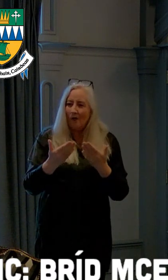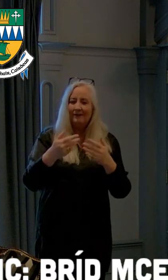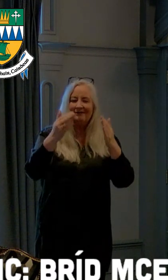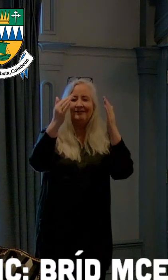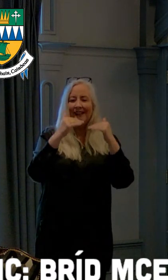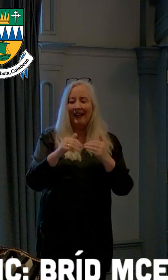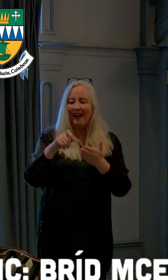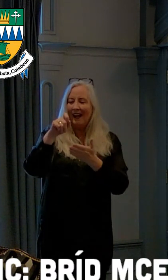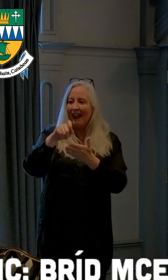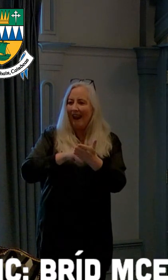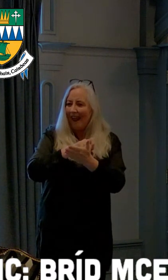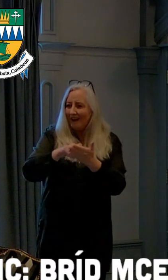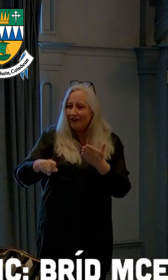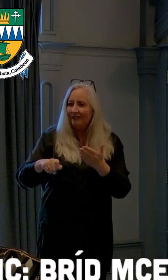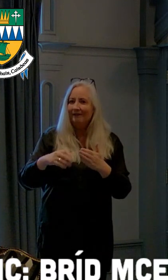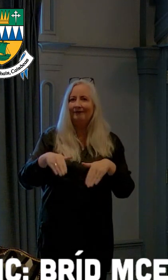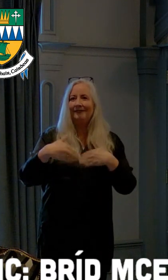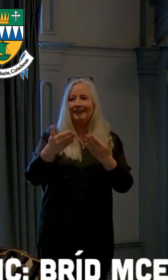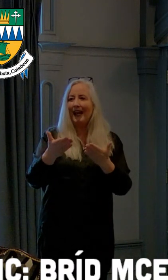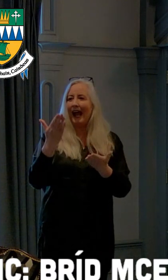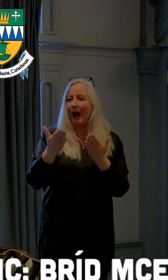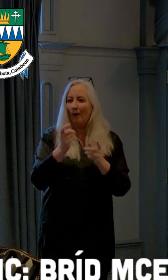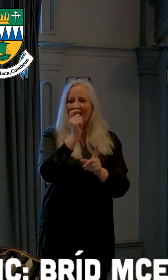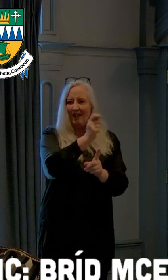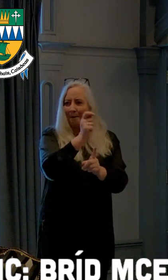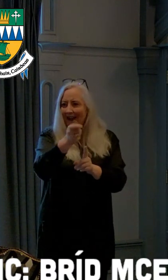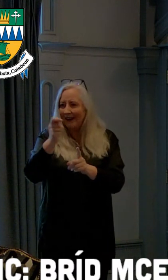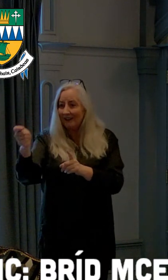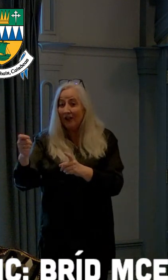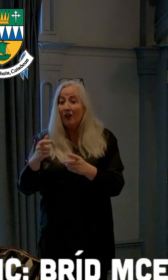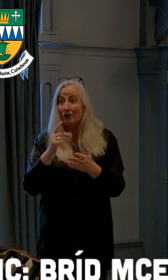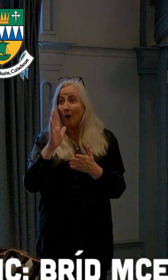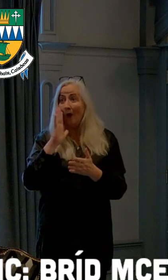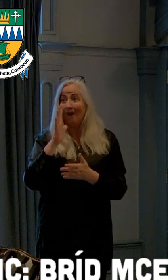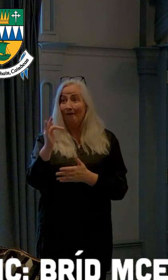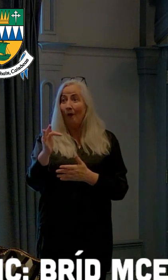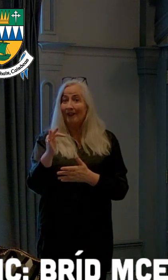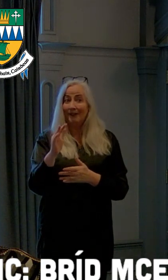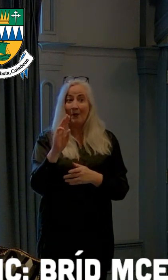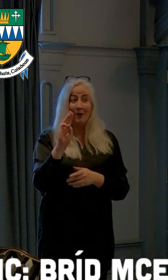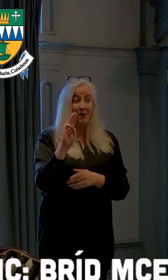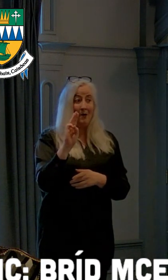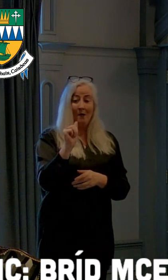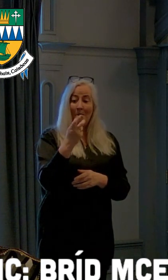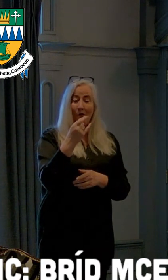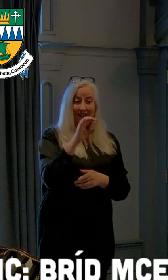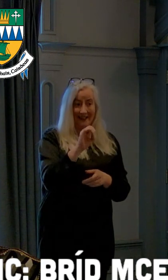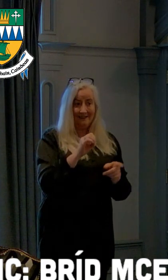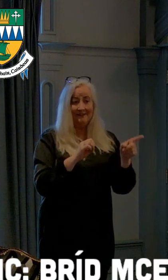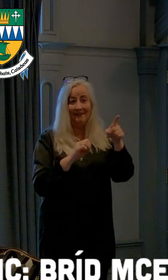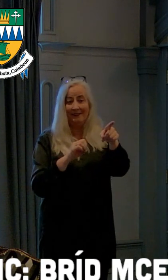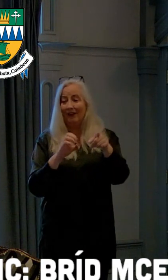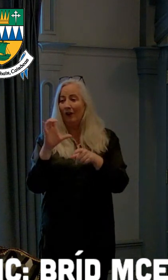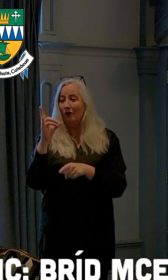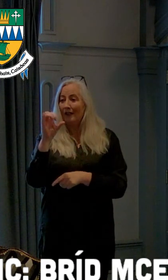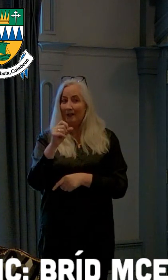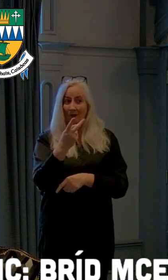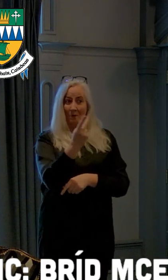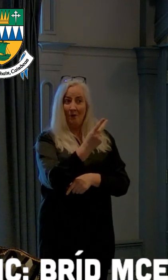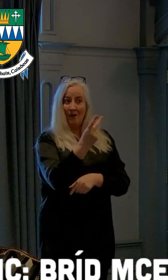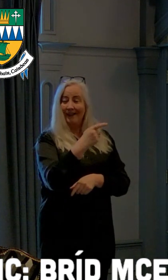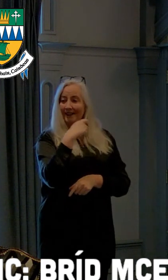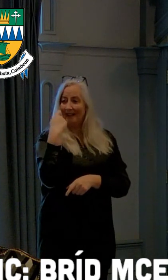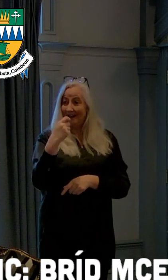and nomination process. So we're very much looking forward to hearing what Padraig and Christy have to say this afternoon, and